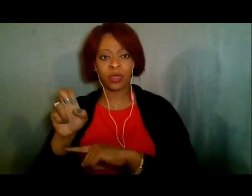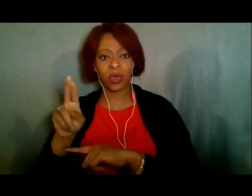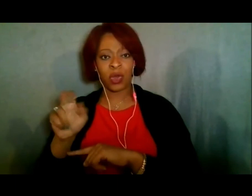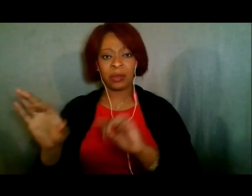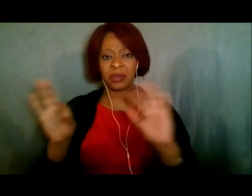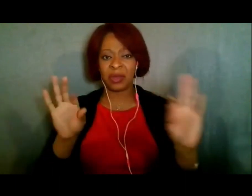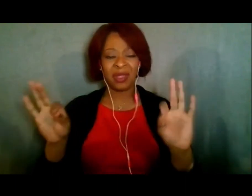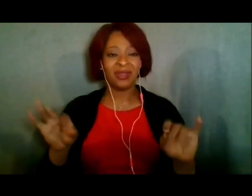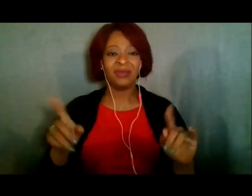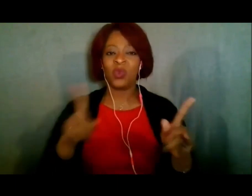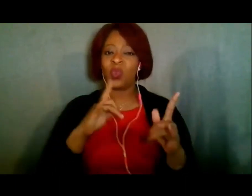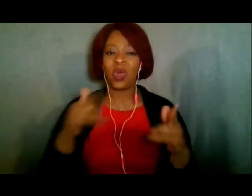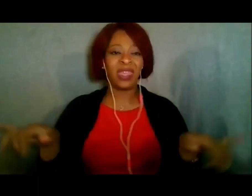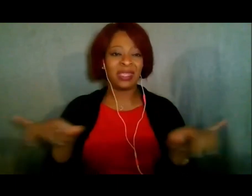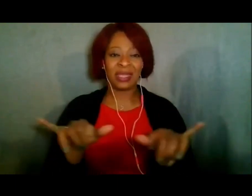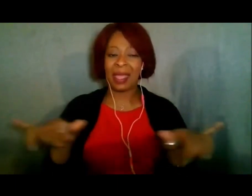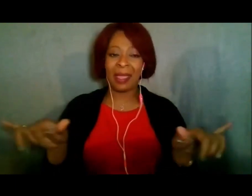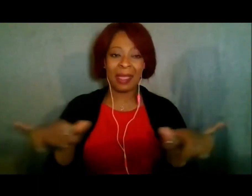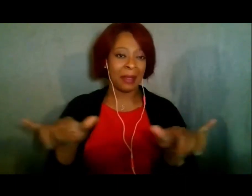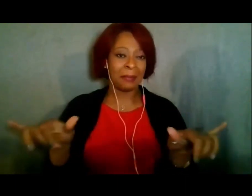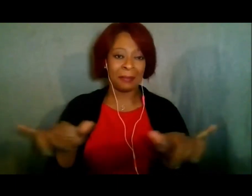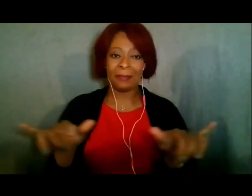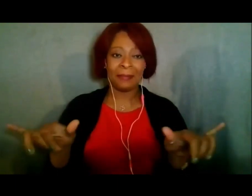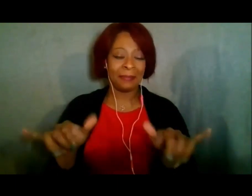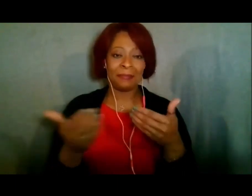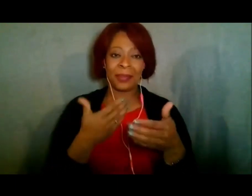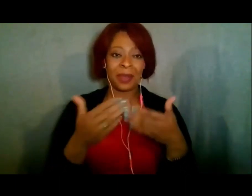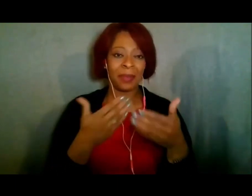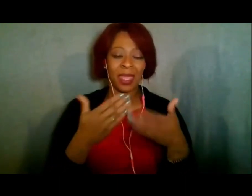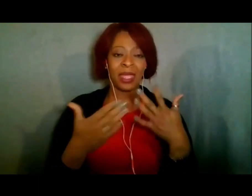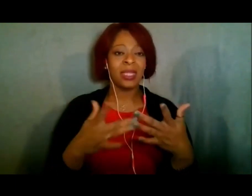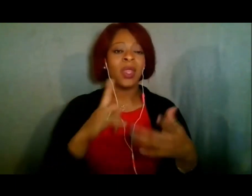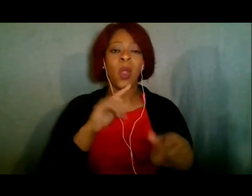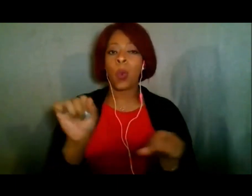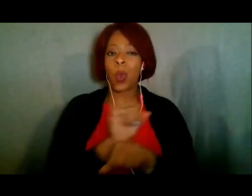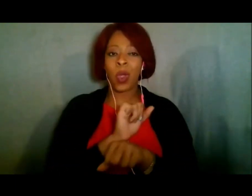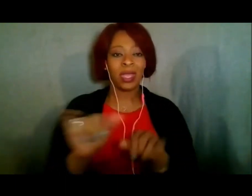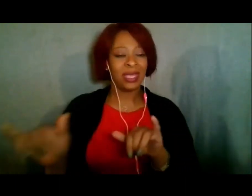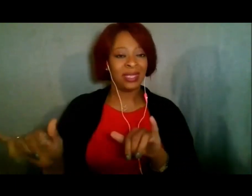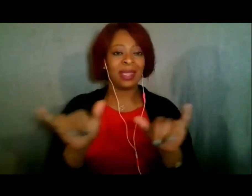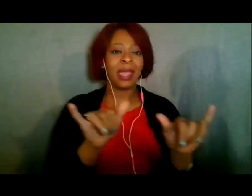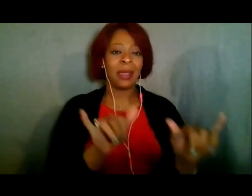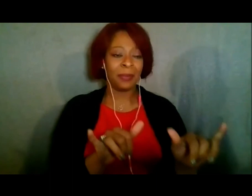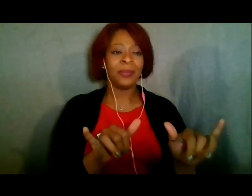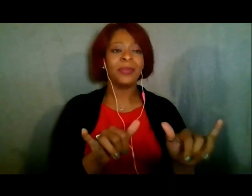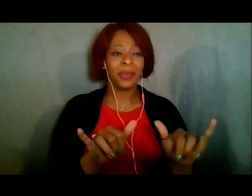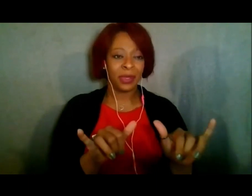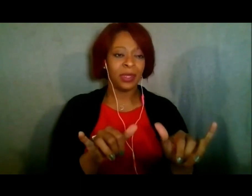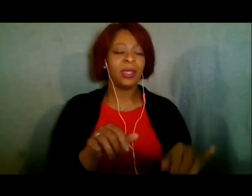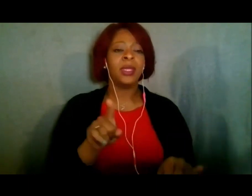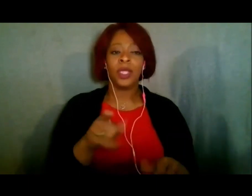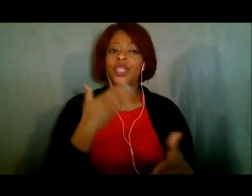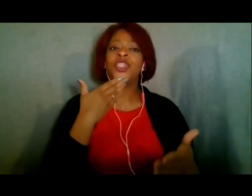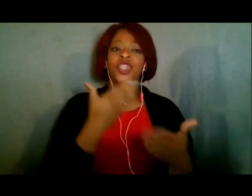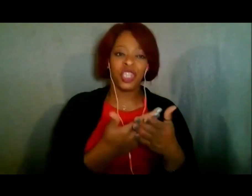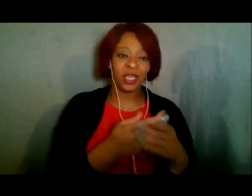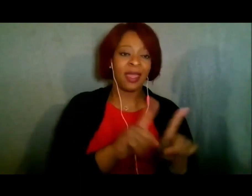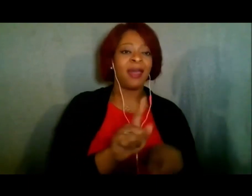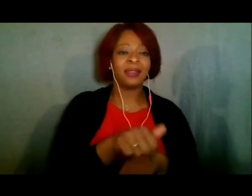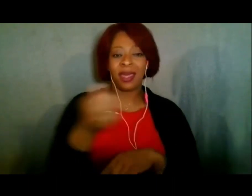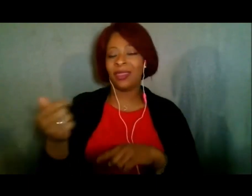they're basically the same vaccine. They work the same way, and they're just as good as the other one